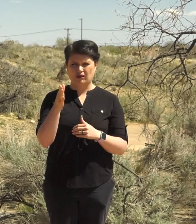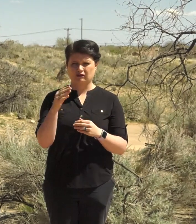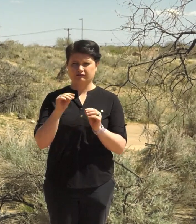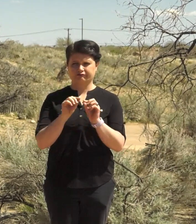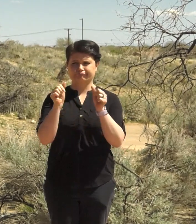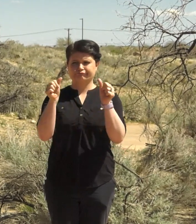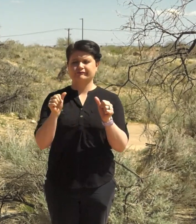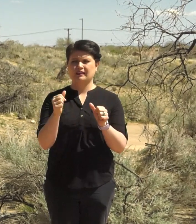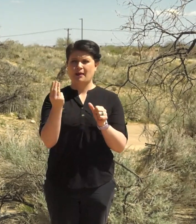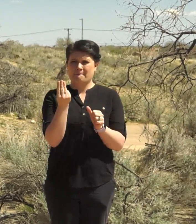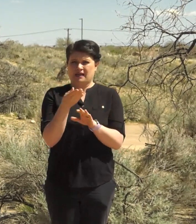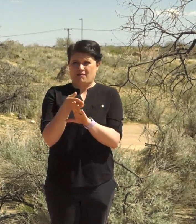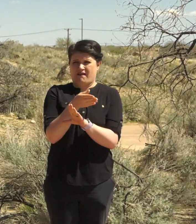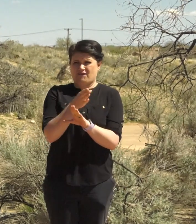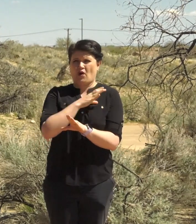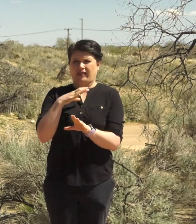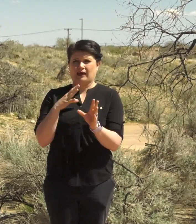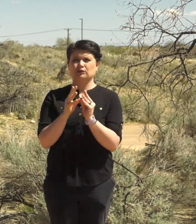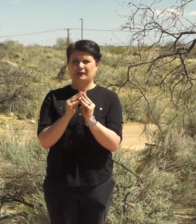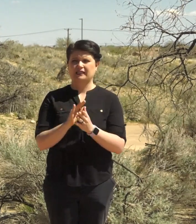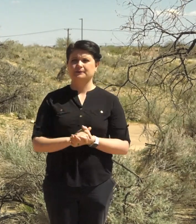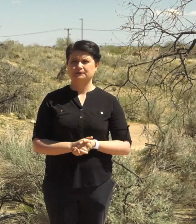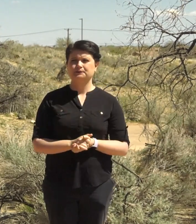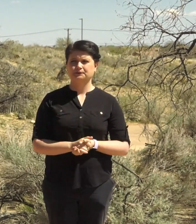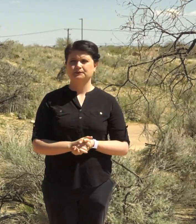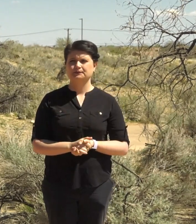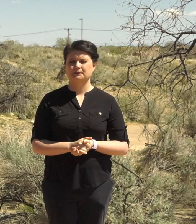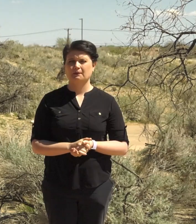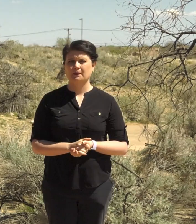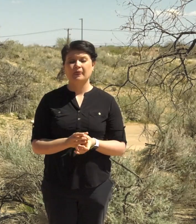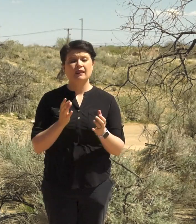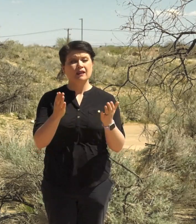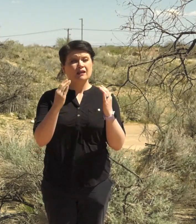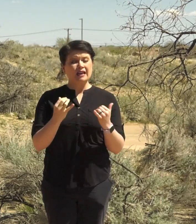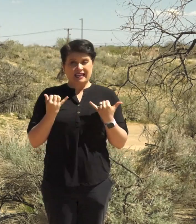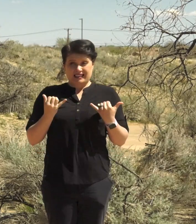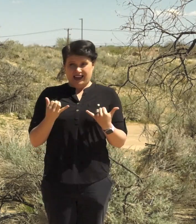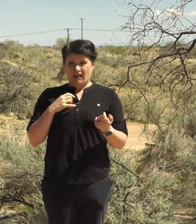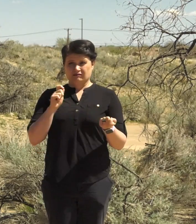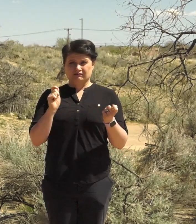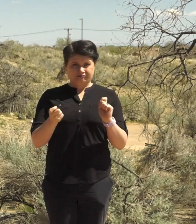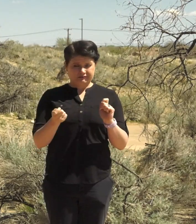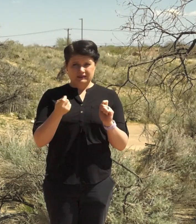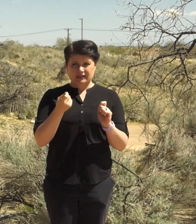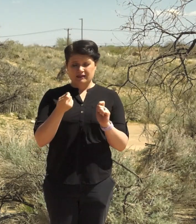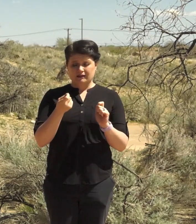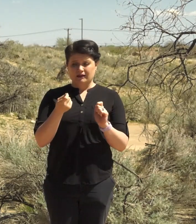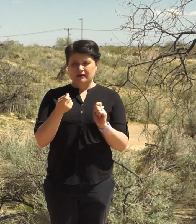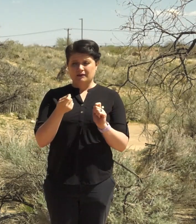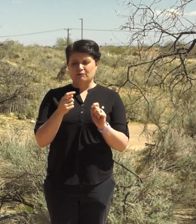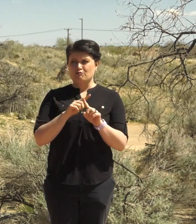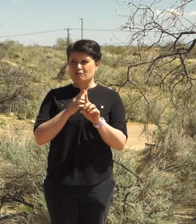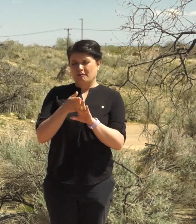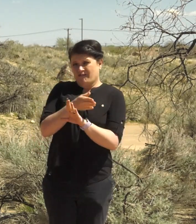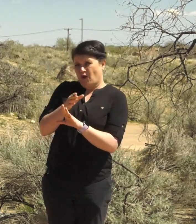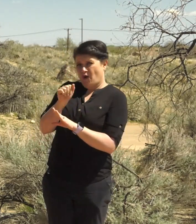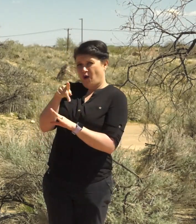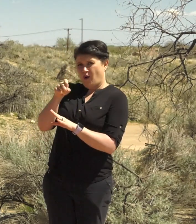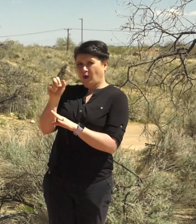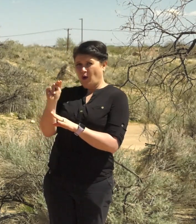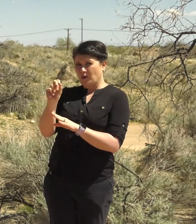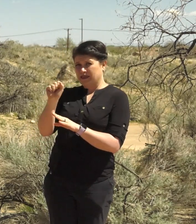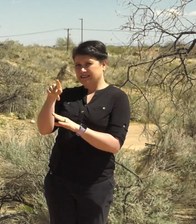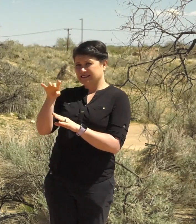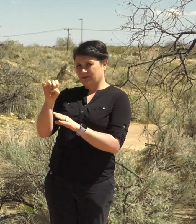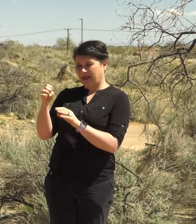would before Council. Okay. So now I want to change gears before we get back a little bit to open space, all things open